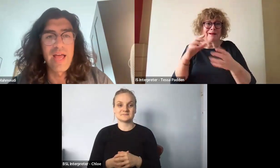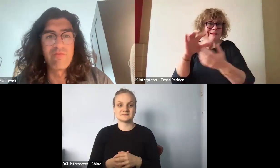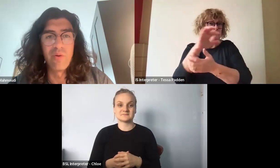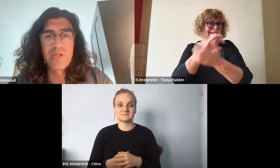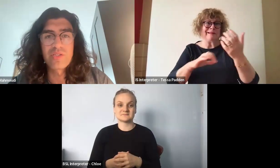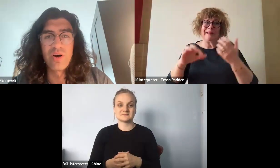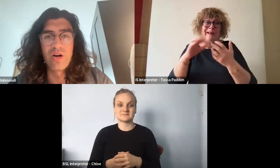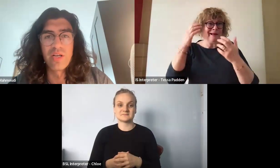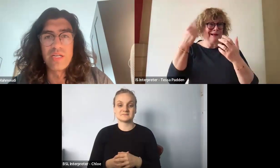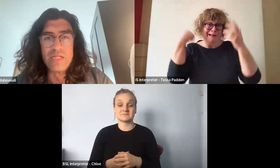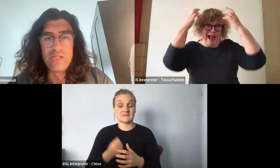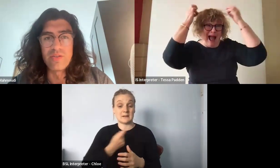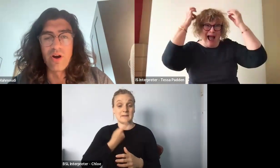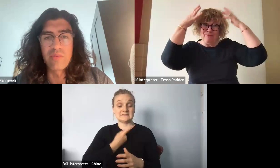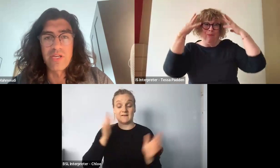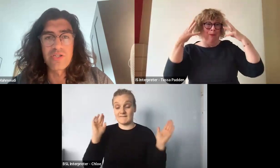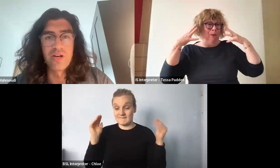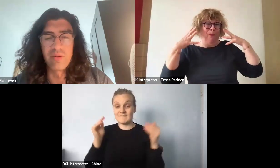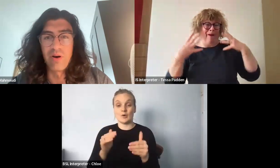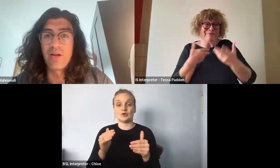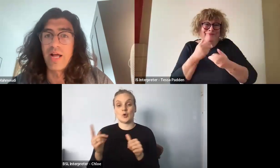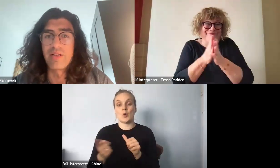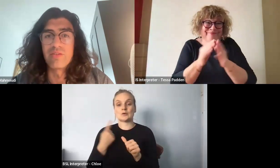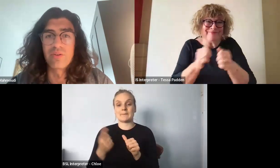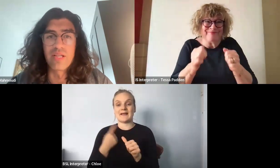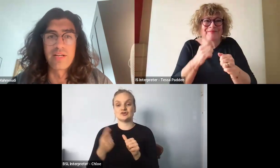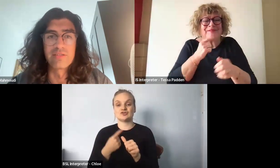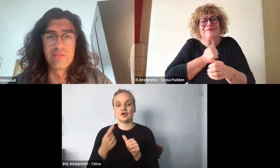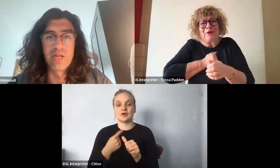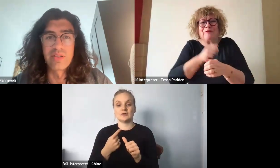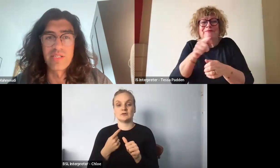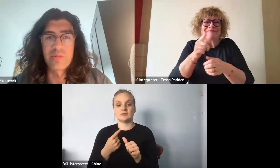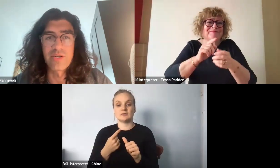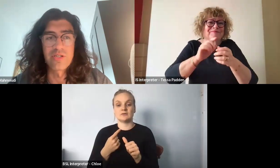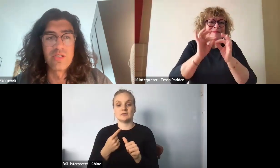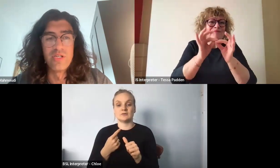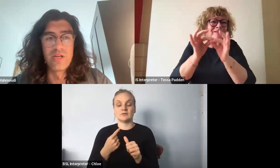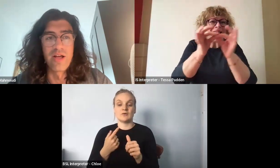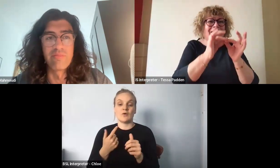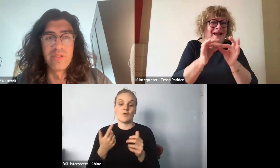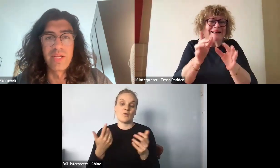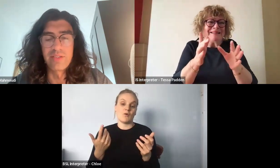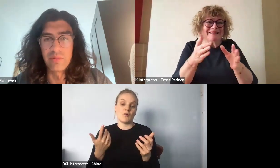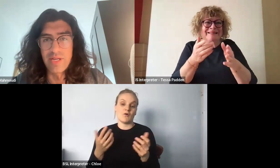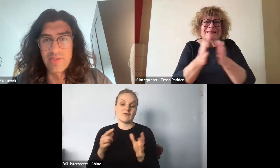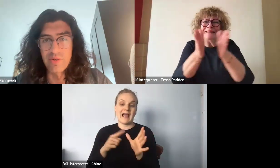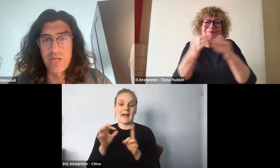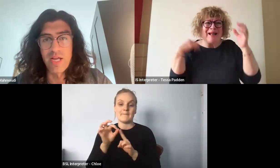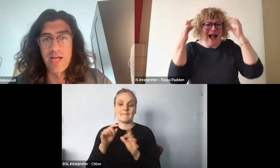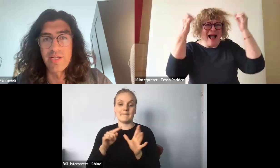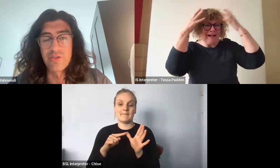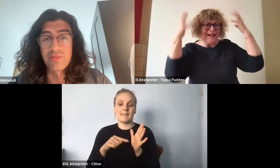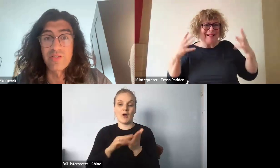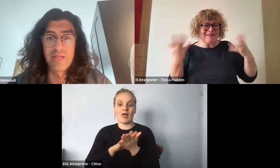I focus on the automation of apartheid, for a lack of better expression. I've been looking at the ways in